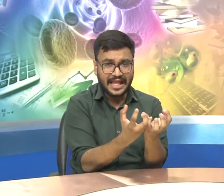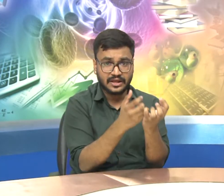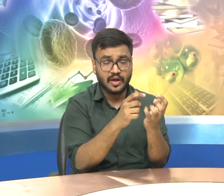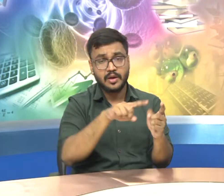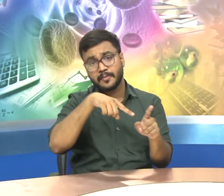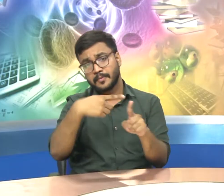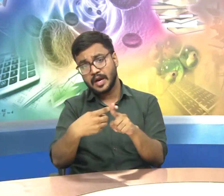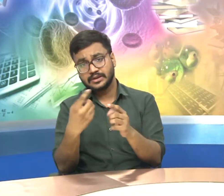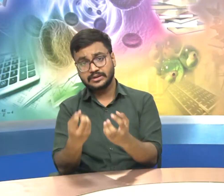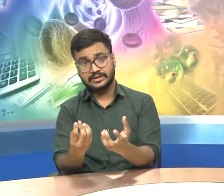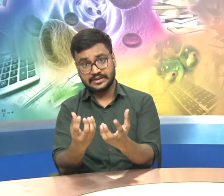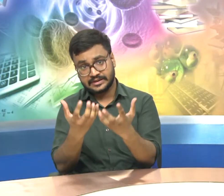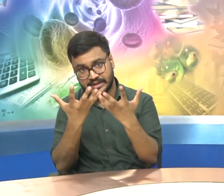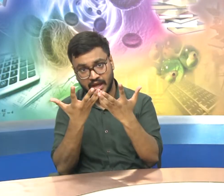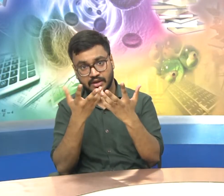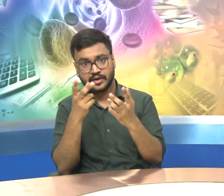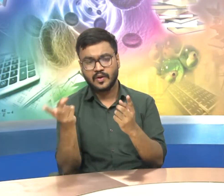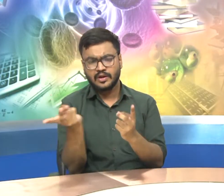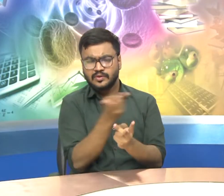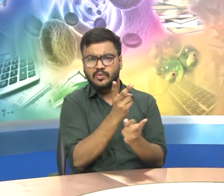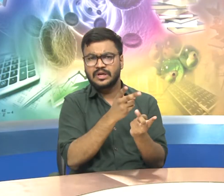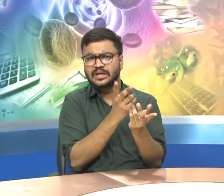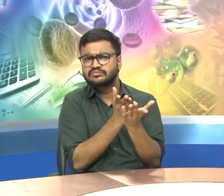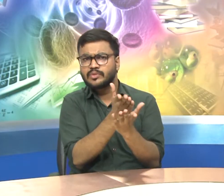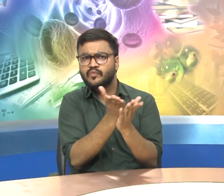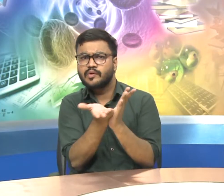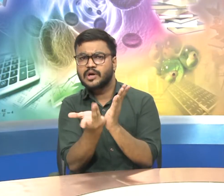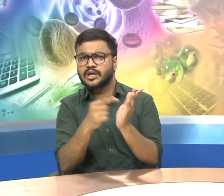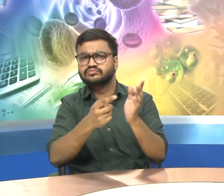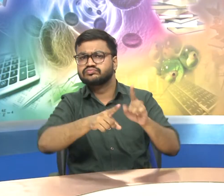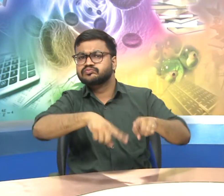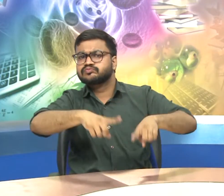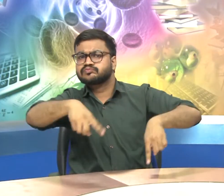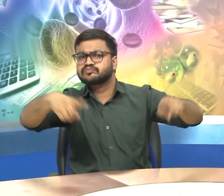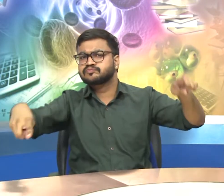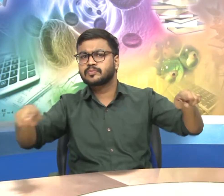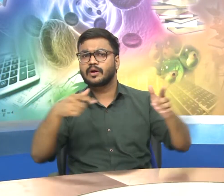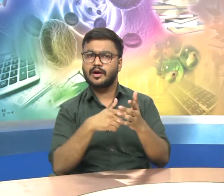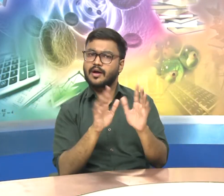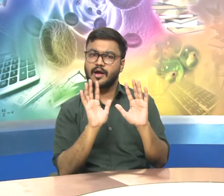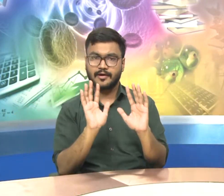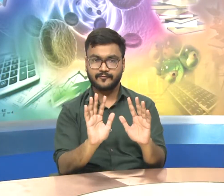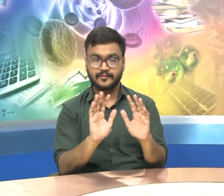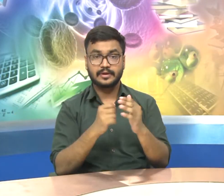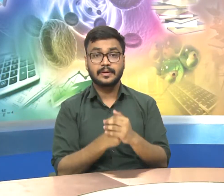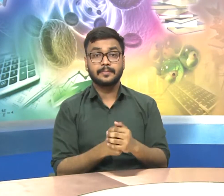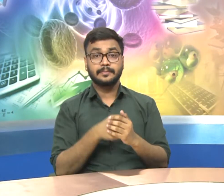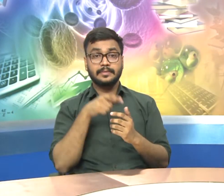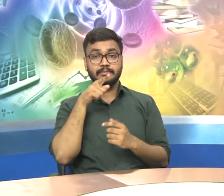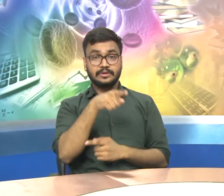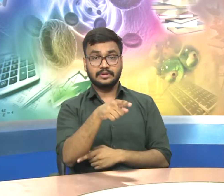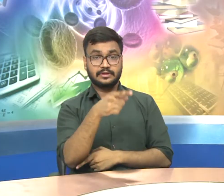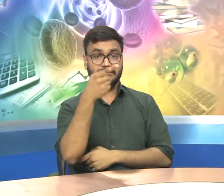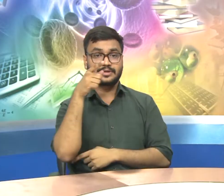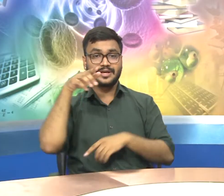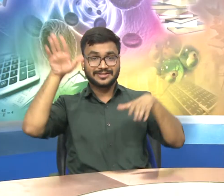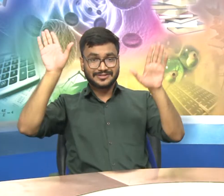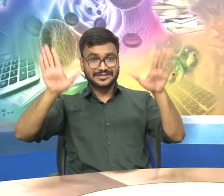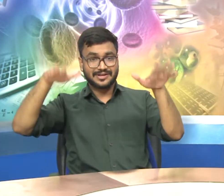What's the main point we get from this example is peppered moth has light and dark varieties,